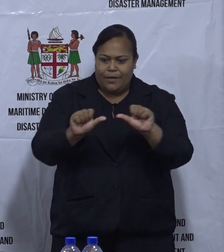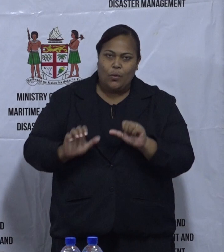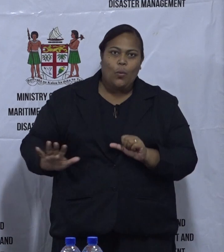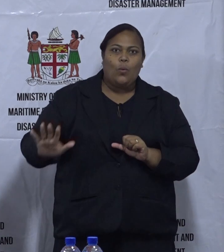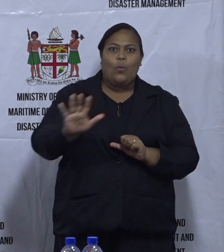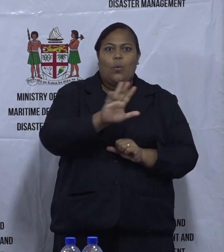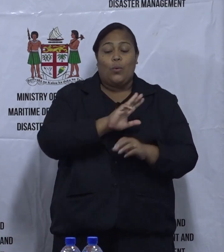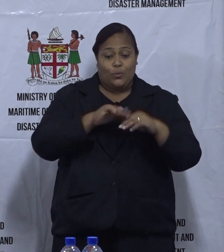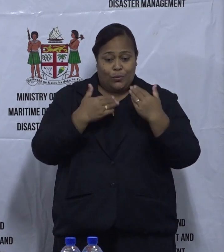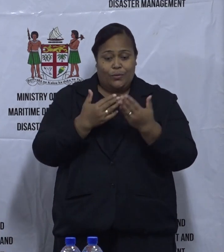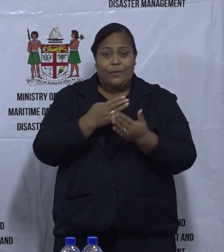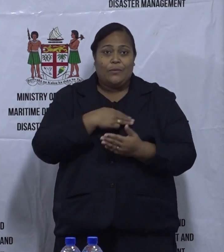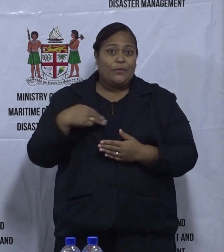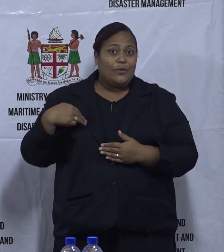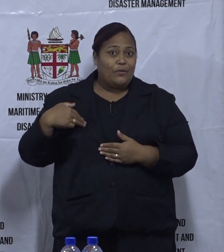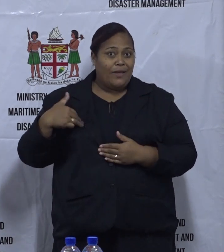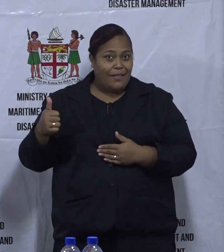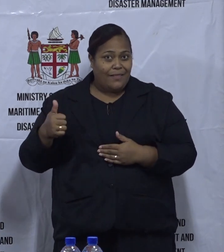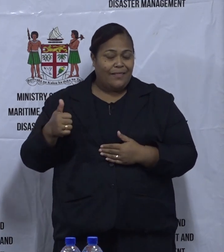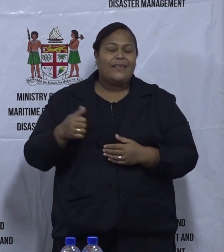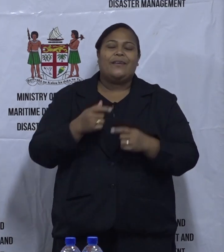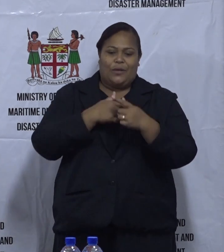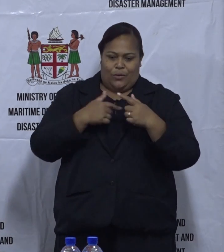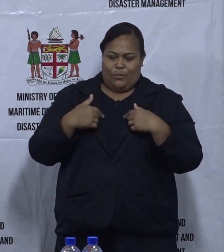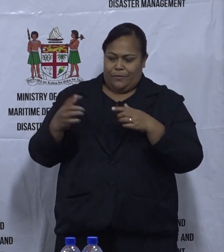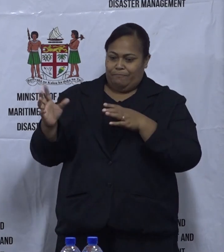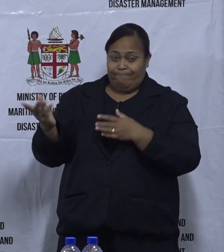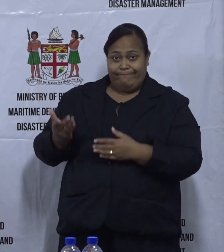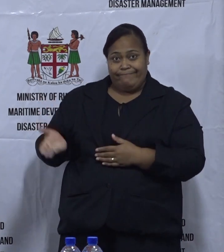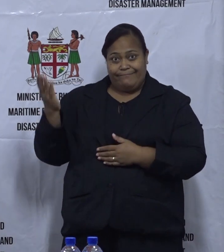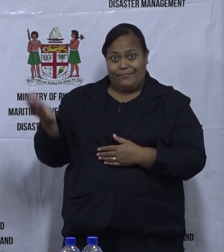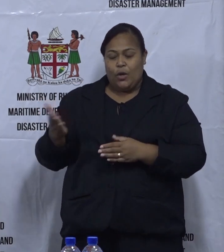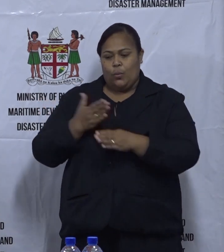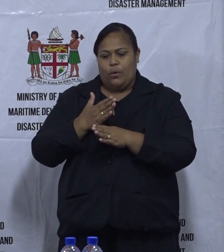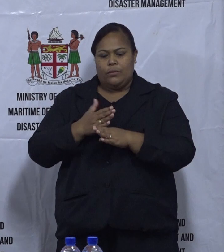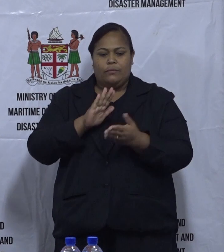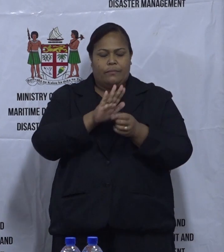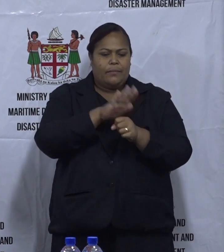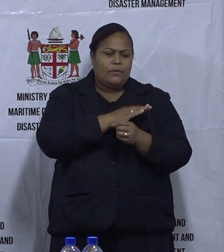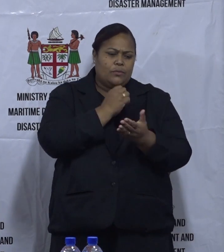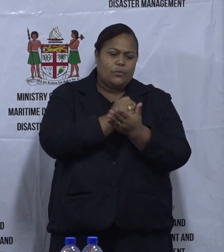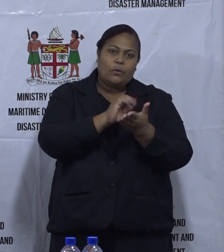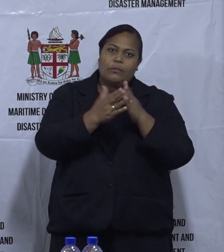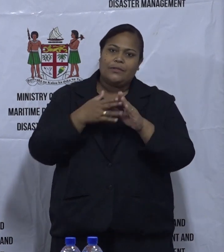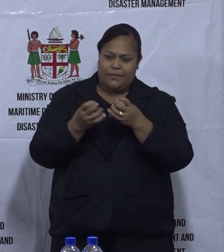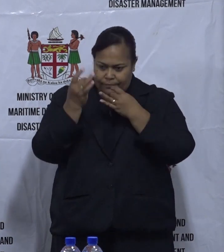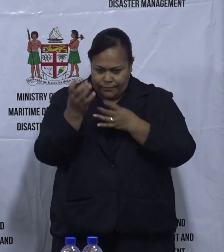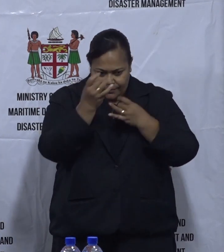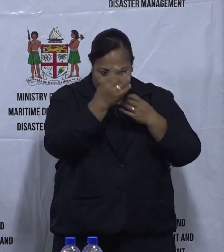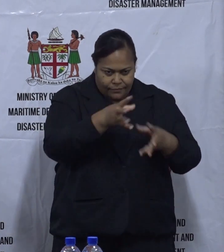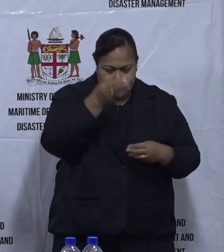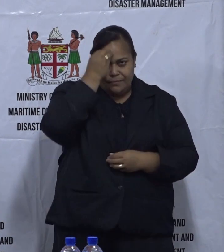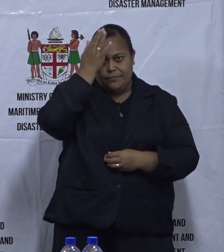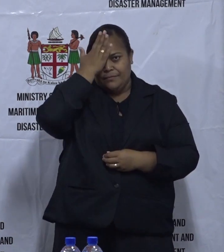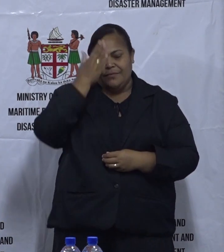Health and Medical Services, we will be working to ensure communities are well informed about what needs to be done